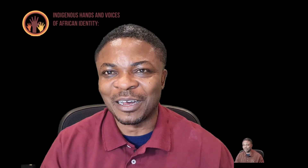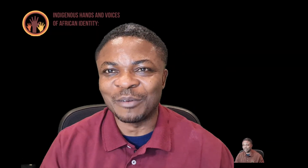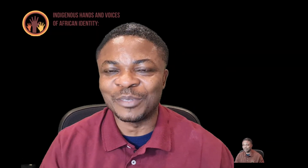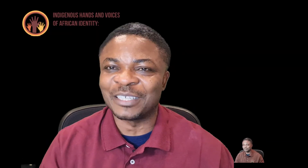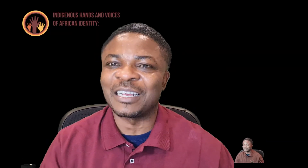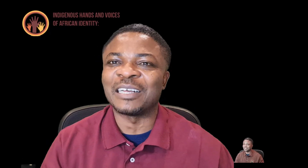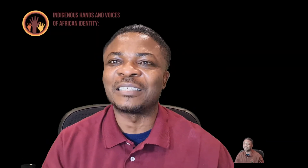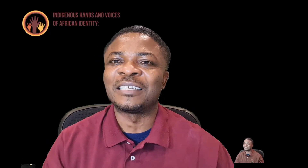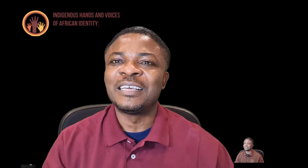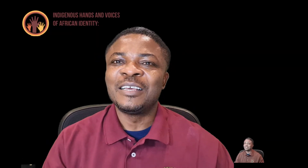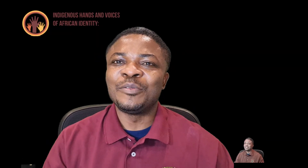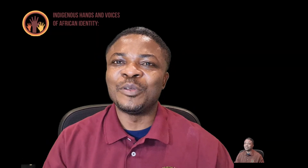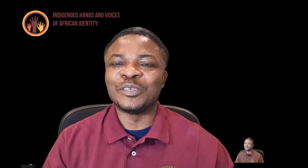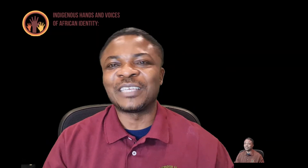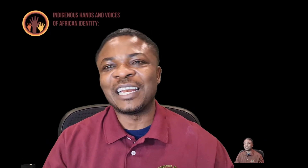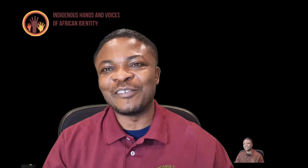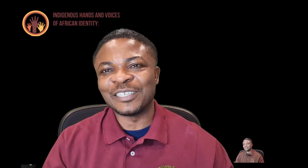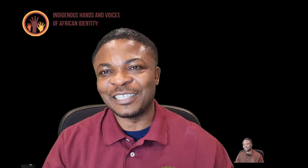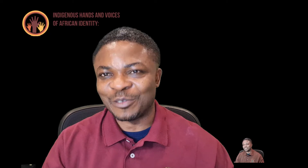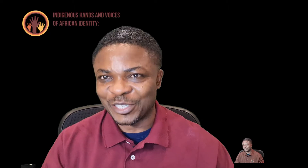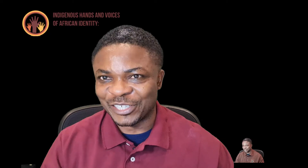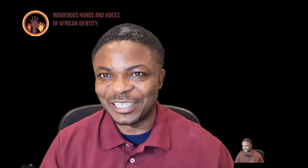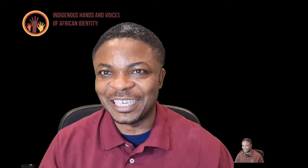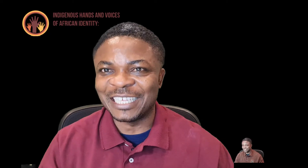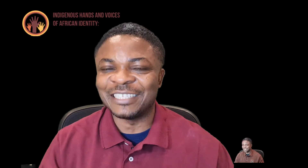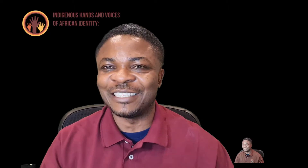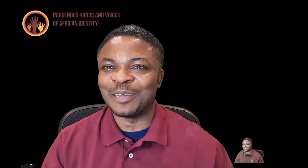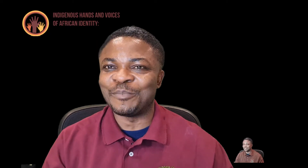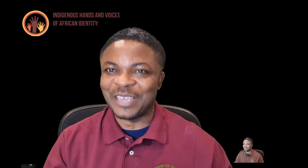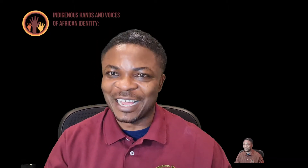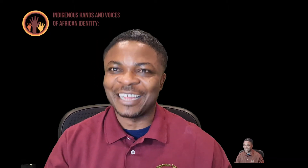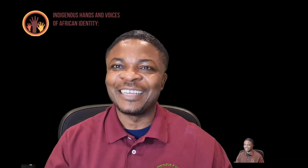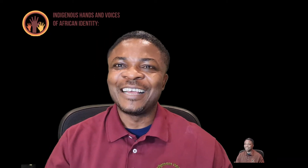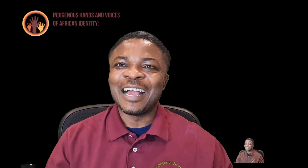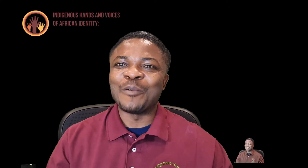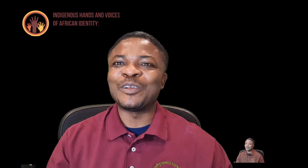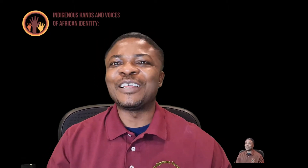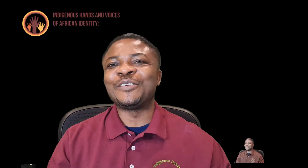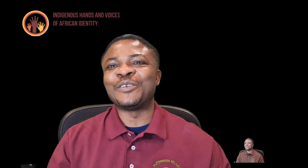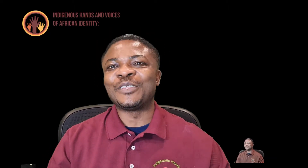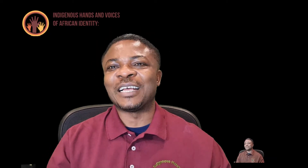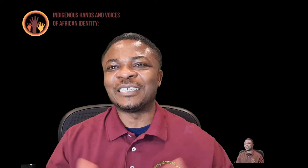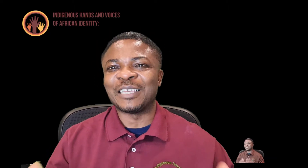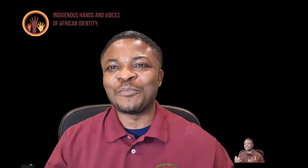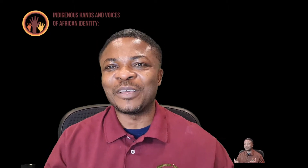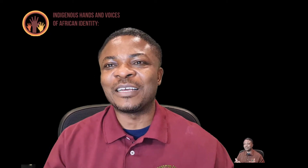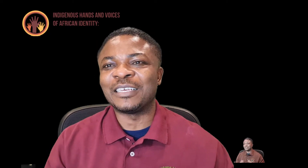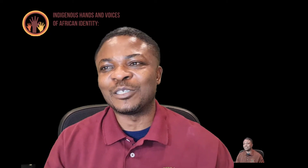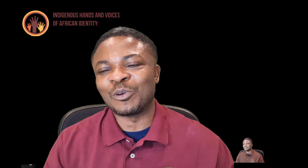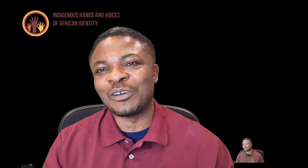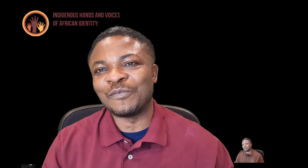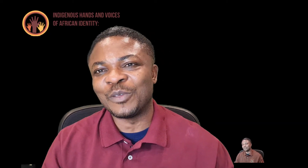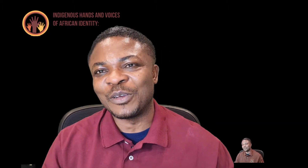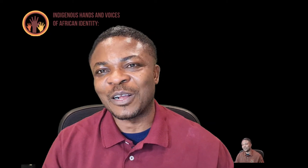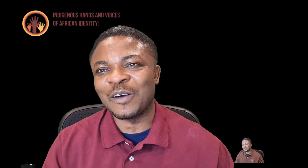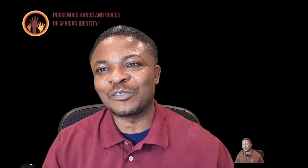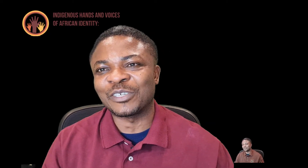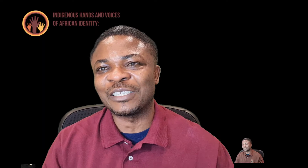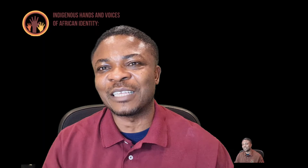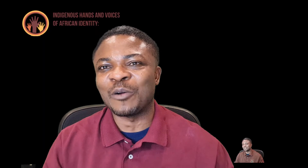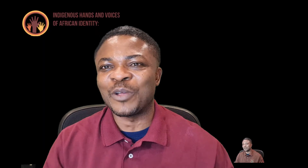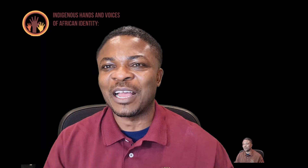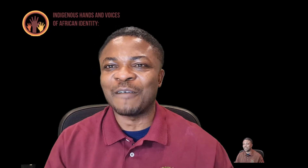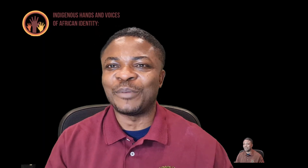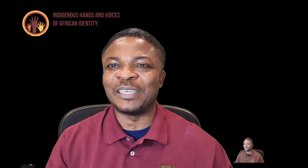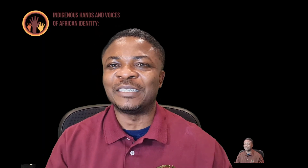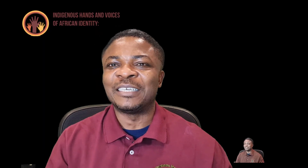to discuss the sign language situation in Zambia. I want to let you know that Zambia is one of the